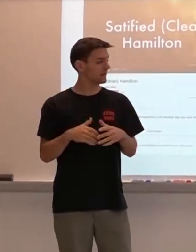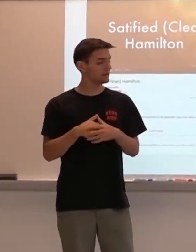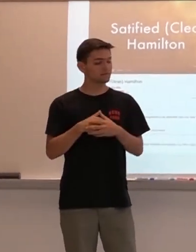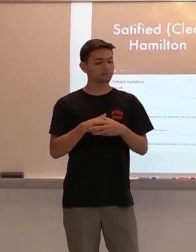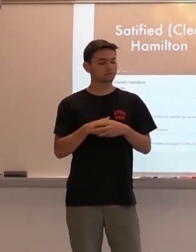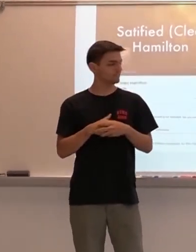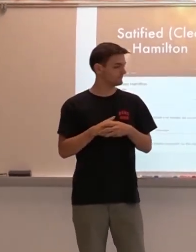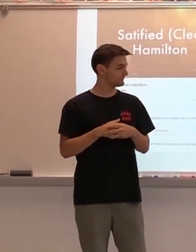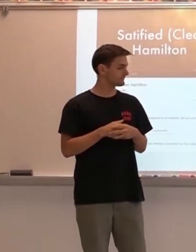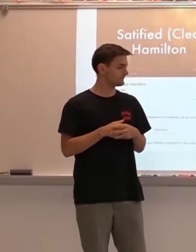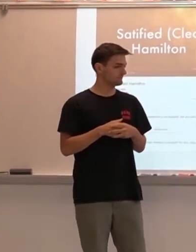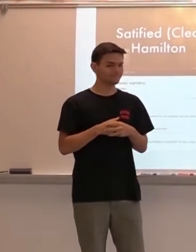night,